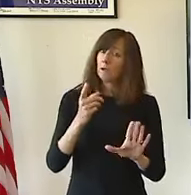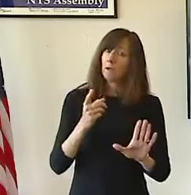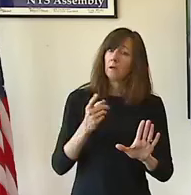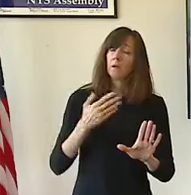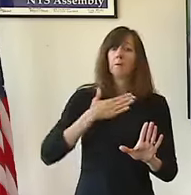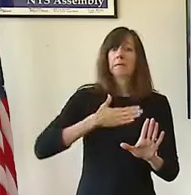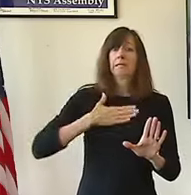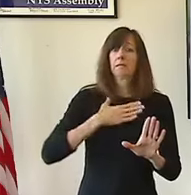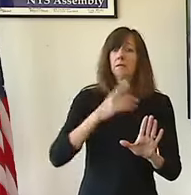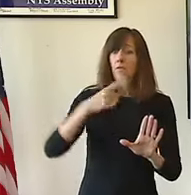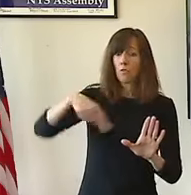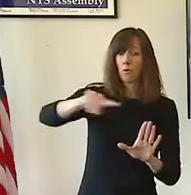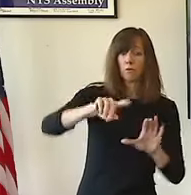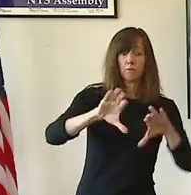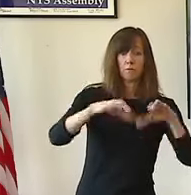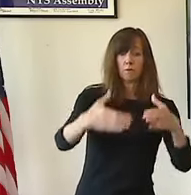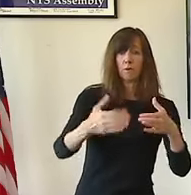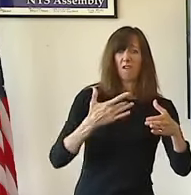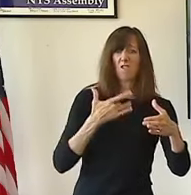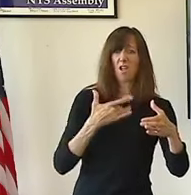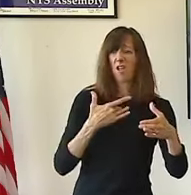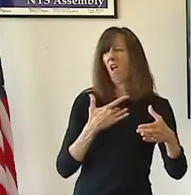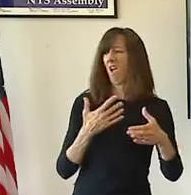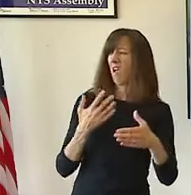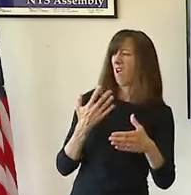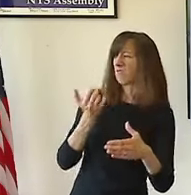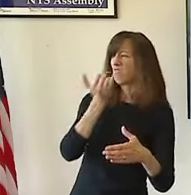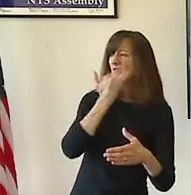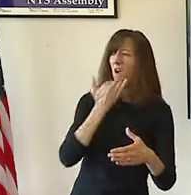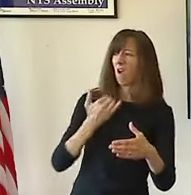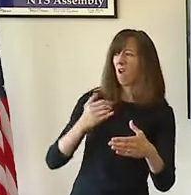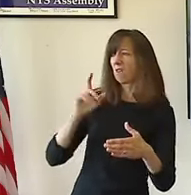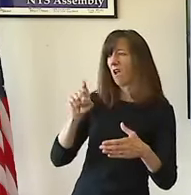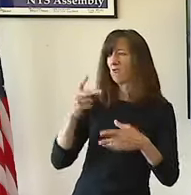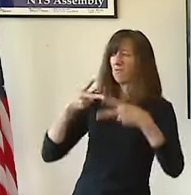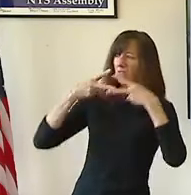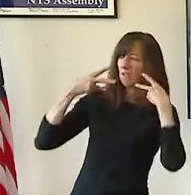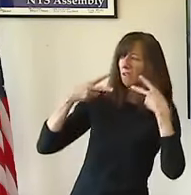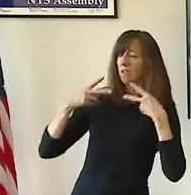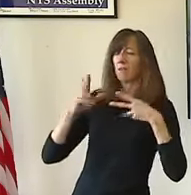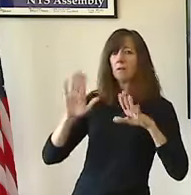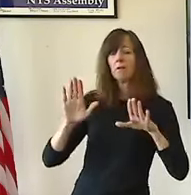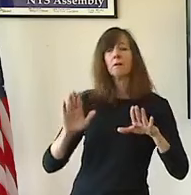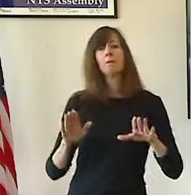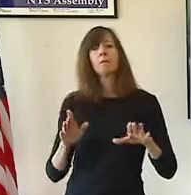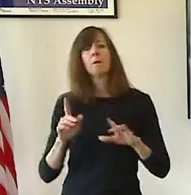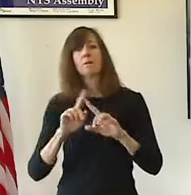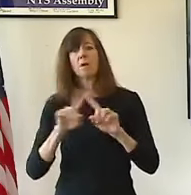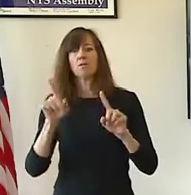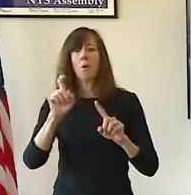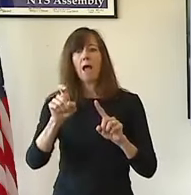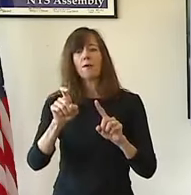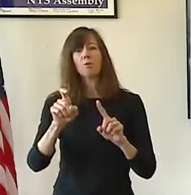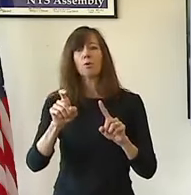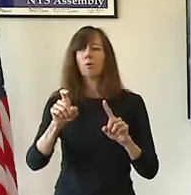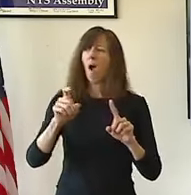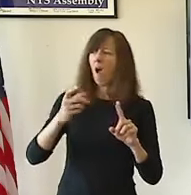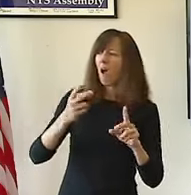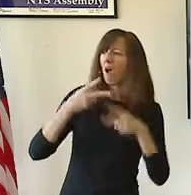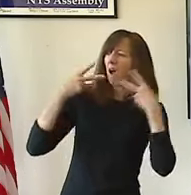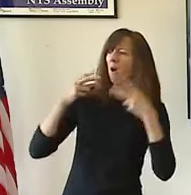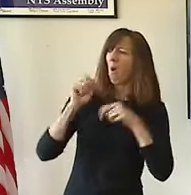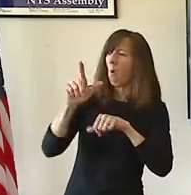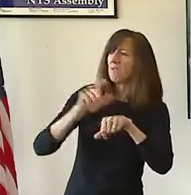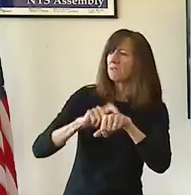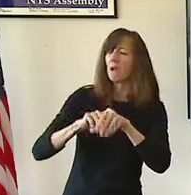your opinion. For those who feel that you must wear it at all times, we respect your opinion. But this is very much, at the